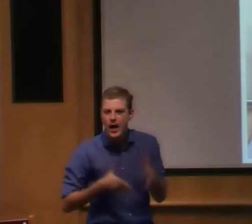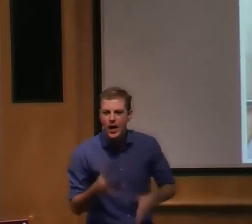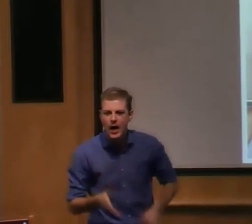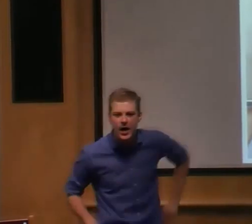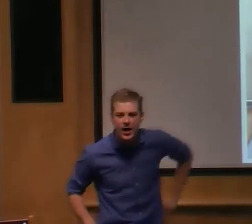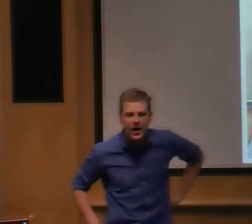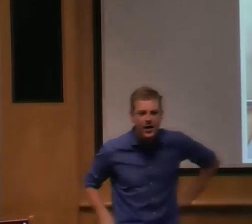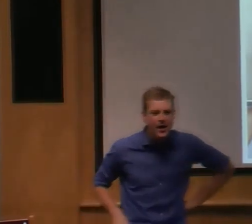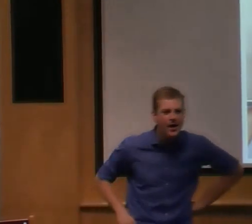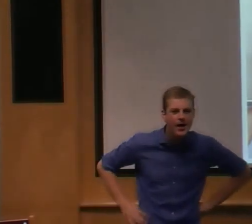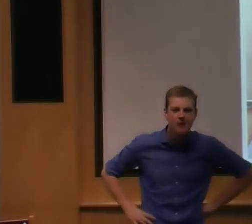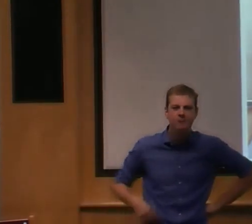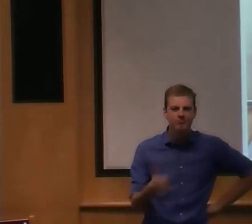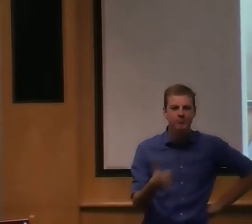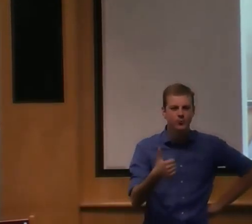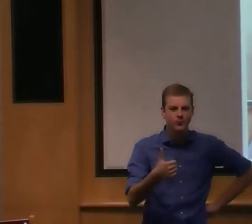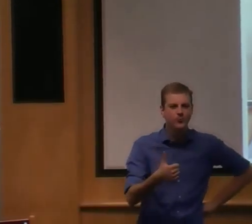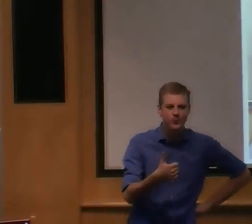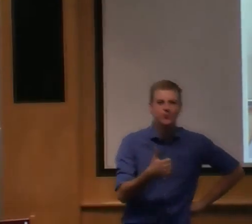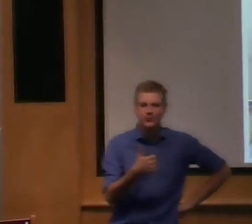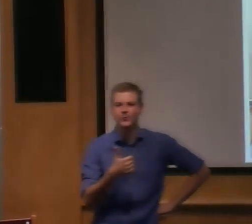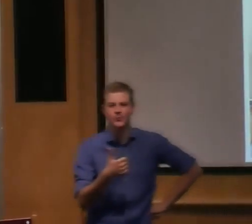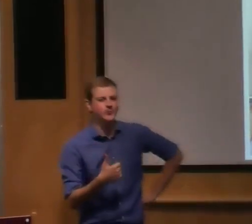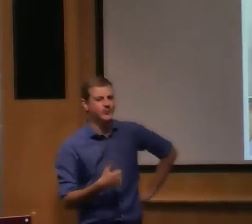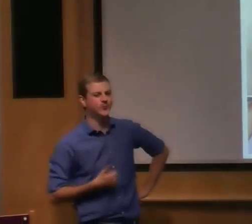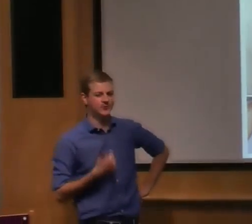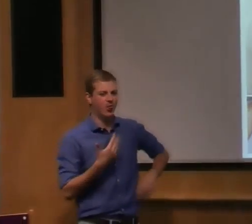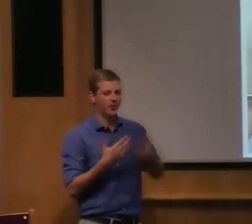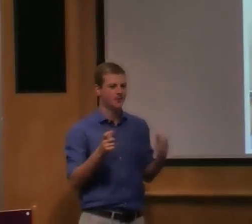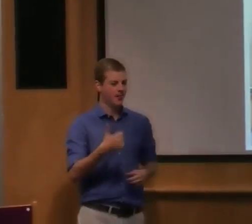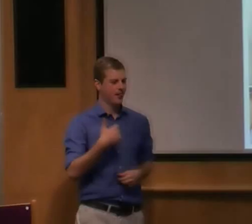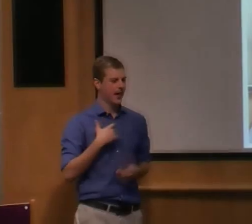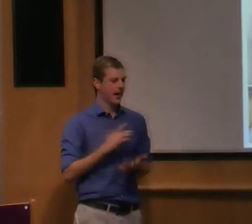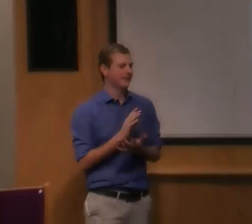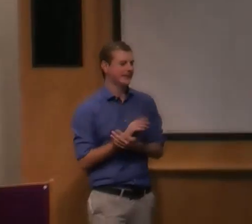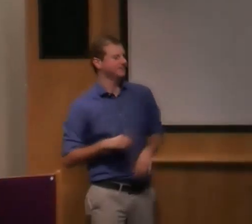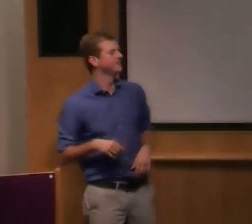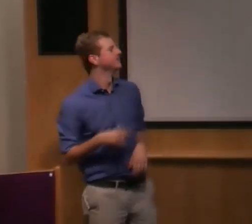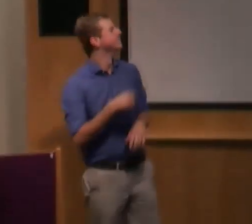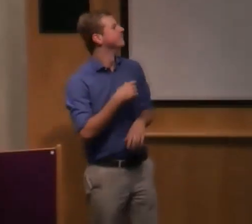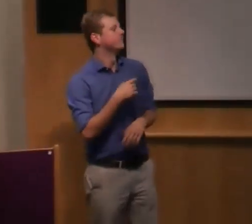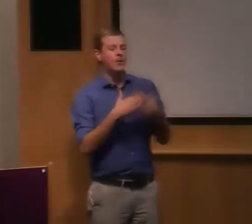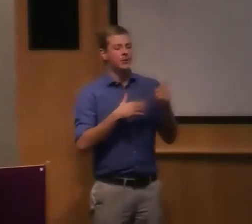any of you use international sign here? Good. There's a lot of people good.